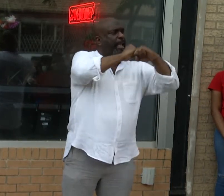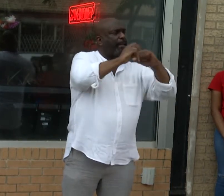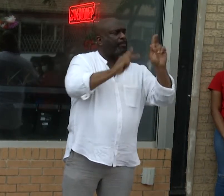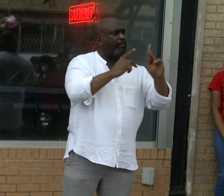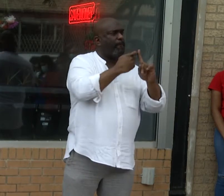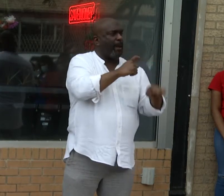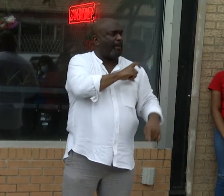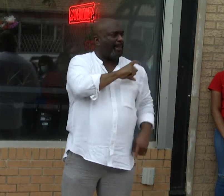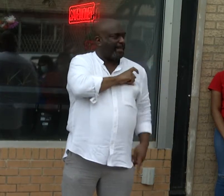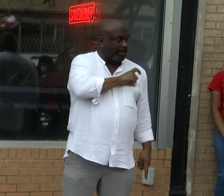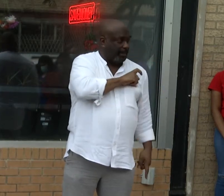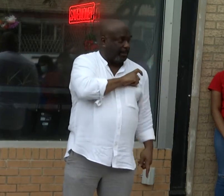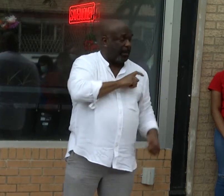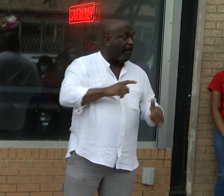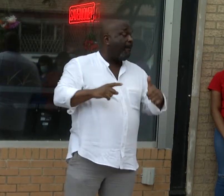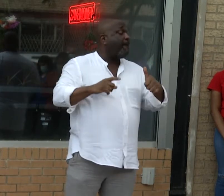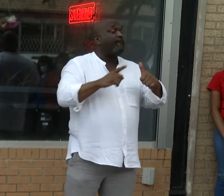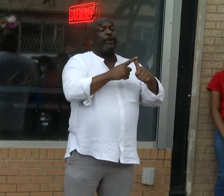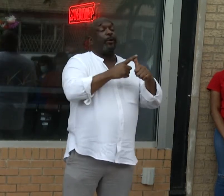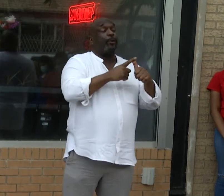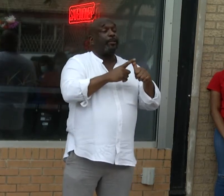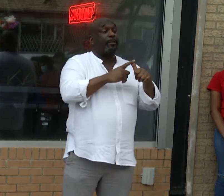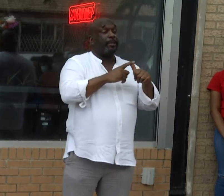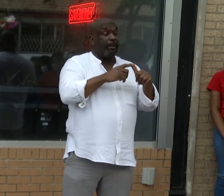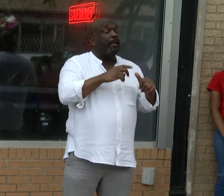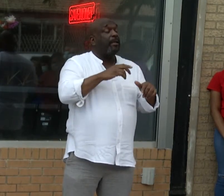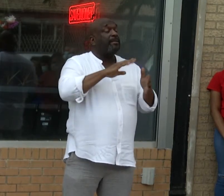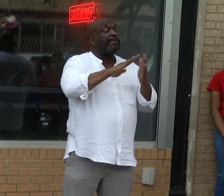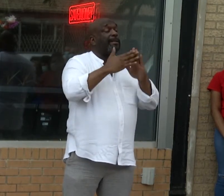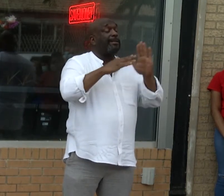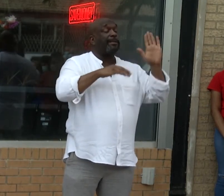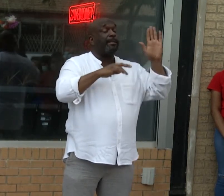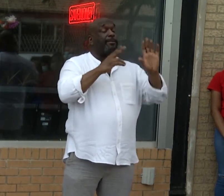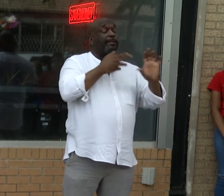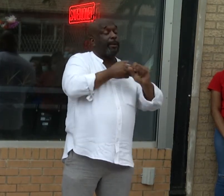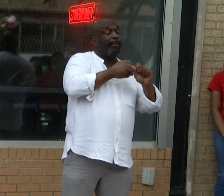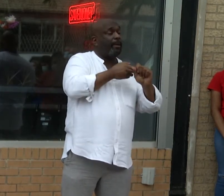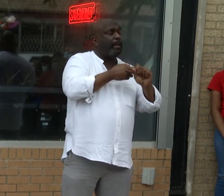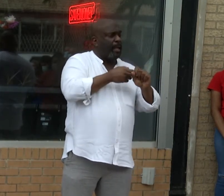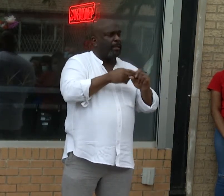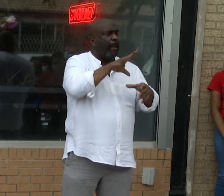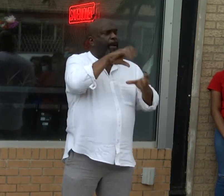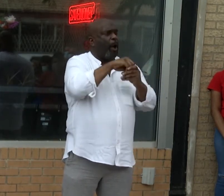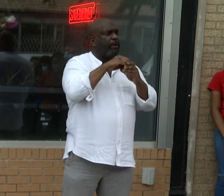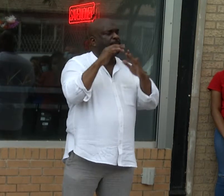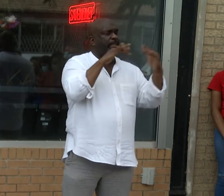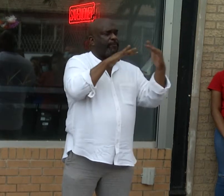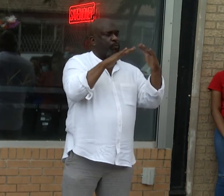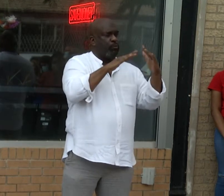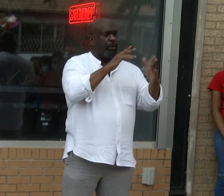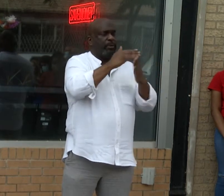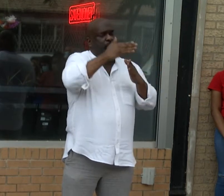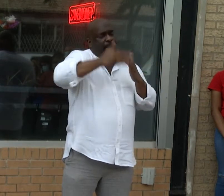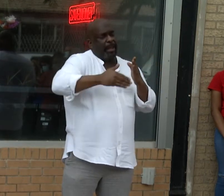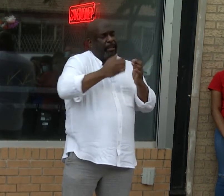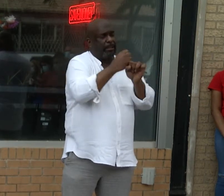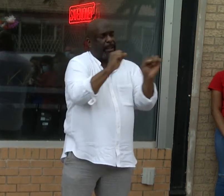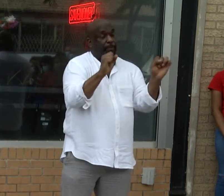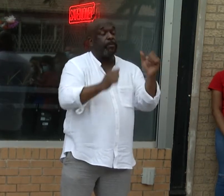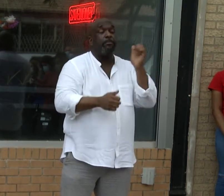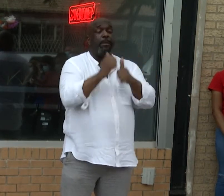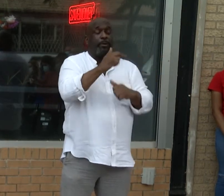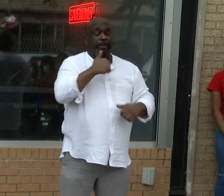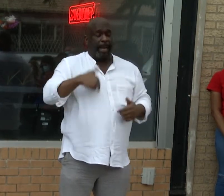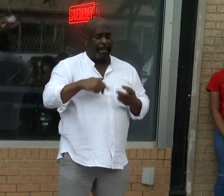police. Birthright citizenship is a result of the Civil War to end slavery. Most of the Chinese and Asian